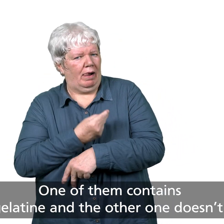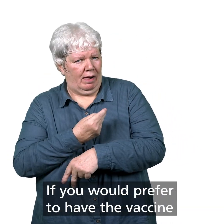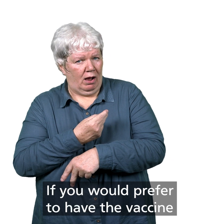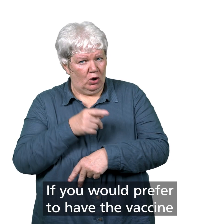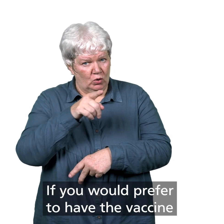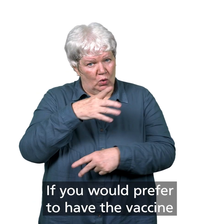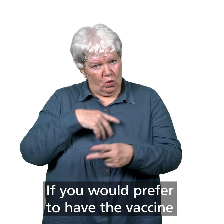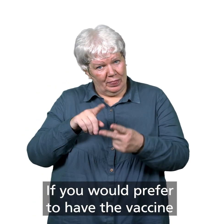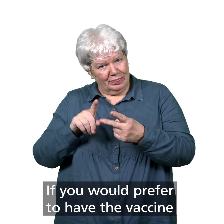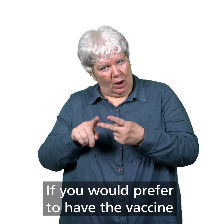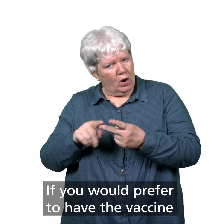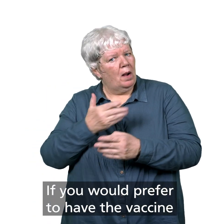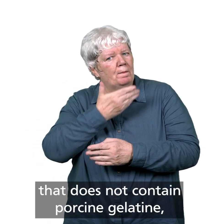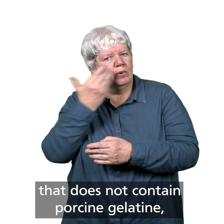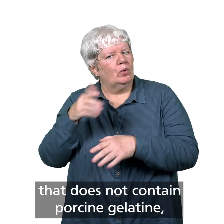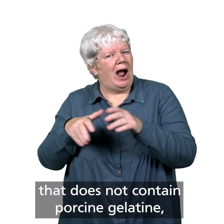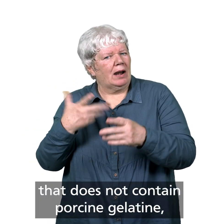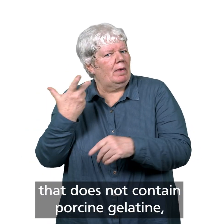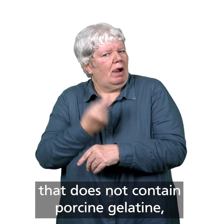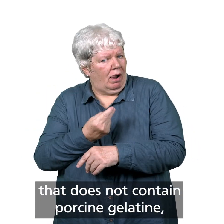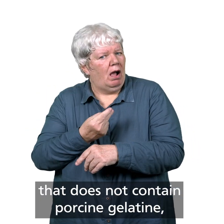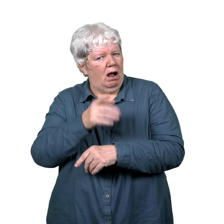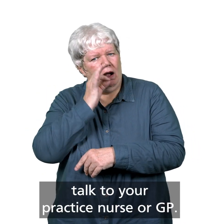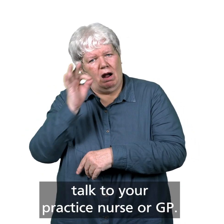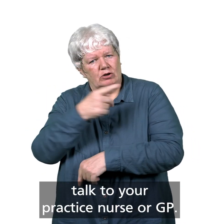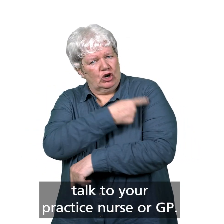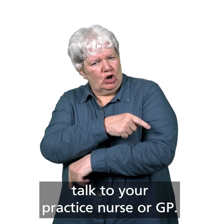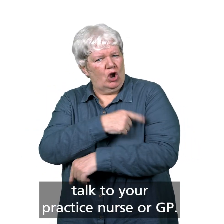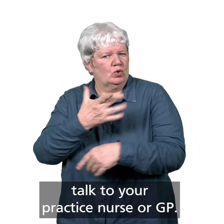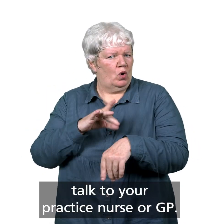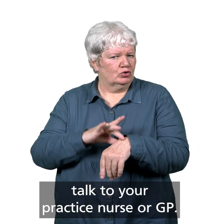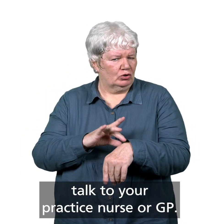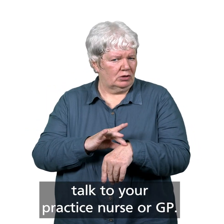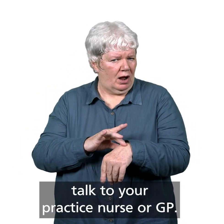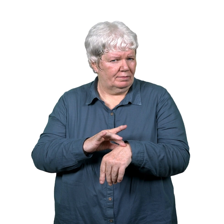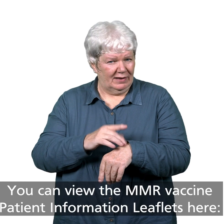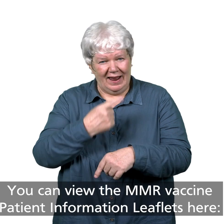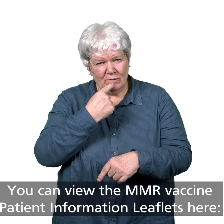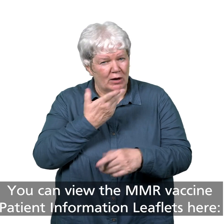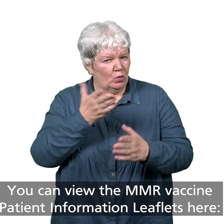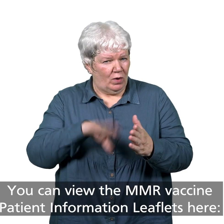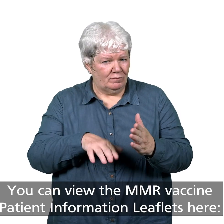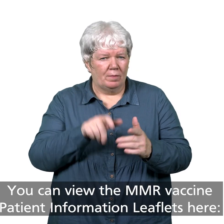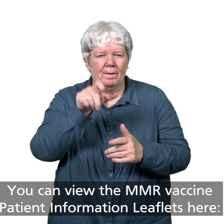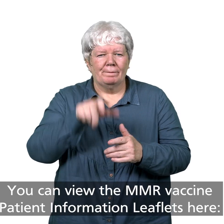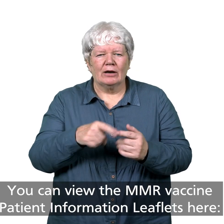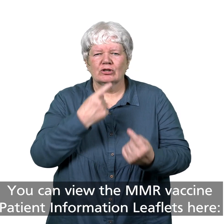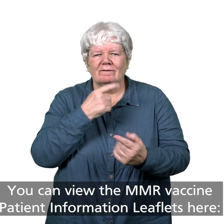If you would prefer to have the vaccine that does not contain porcine gelatine, talk to your practice nurse or GP. You can view the